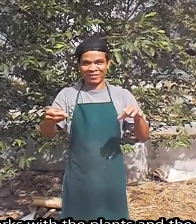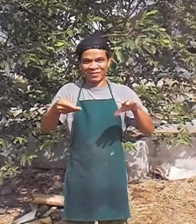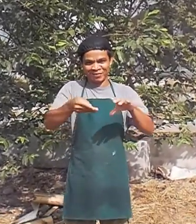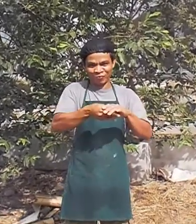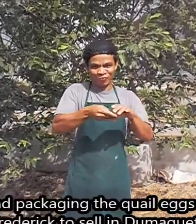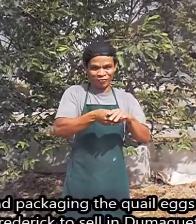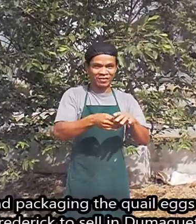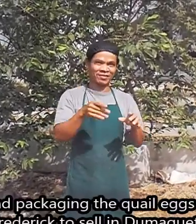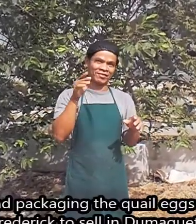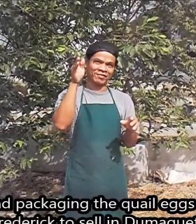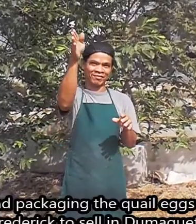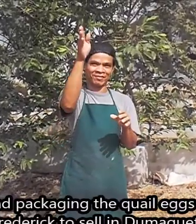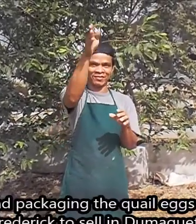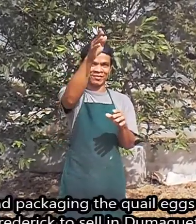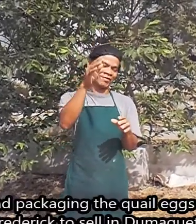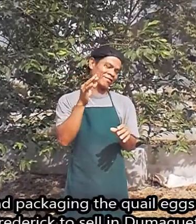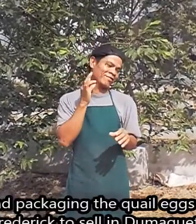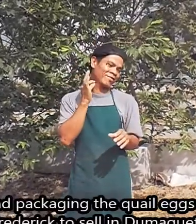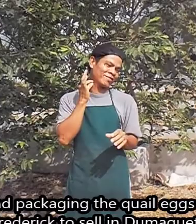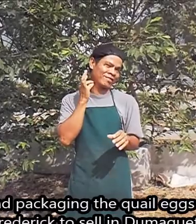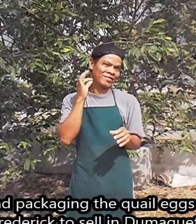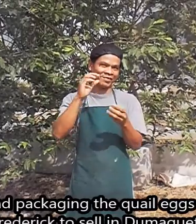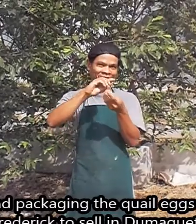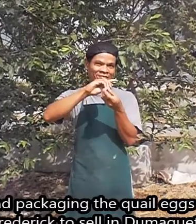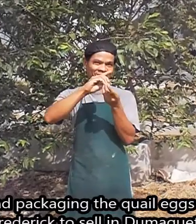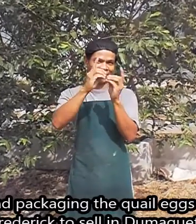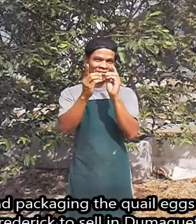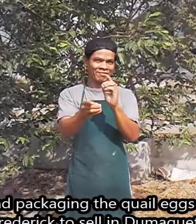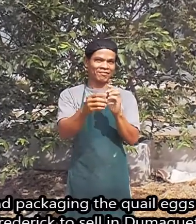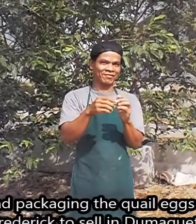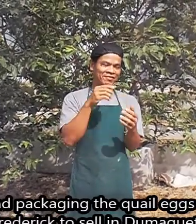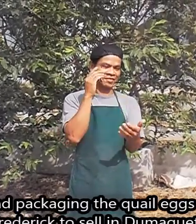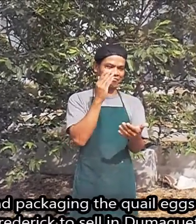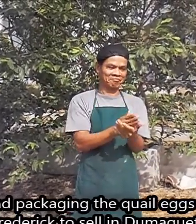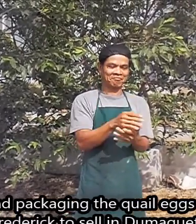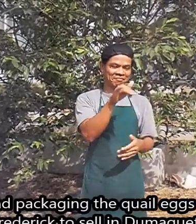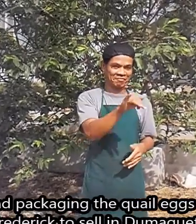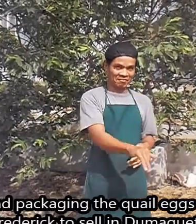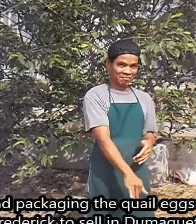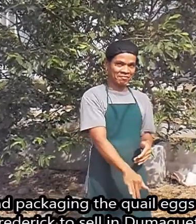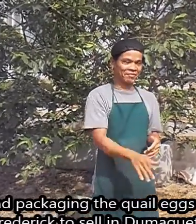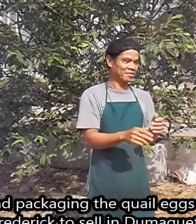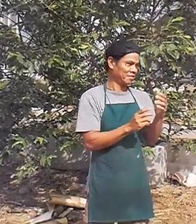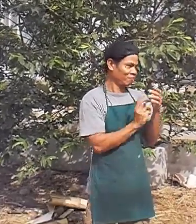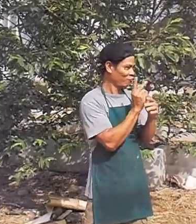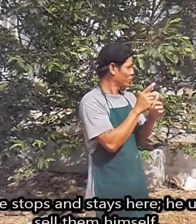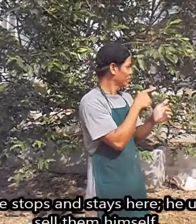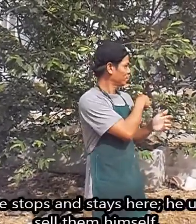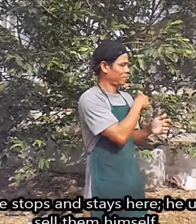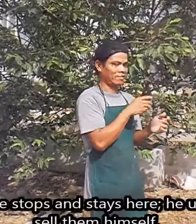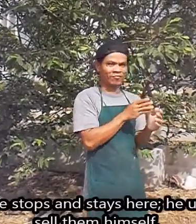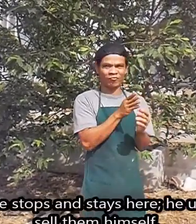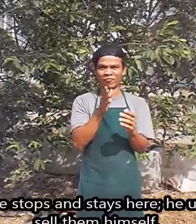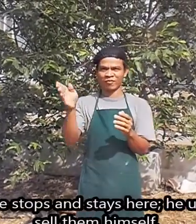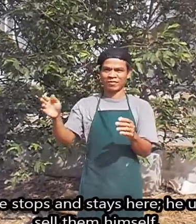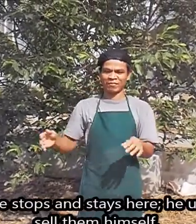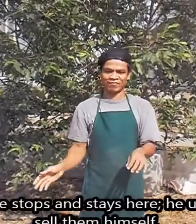making quail eggs, packaging the quail eggs for selling, for Frederick to sell in Dumaguete. Now he stops and stays here. He used to sell them